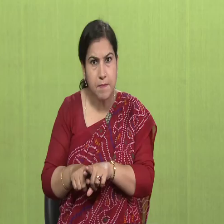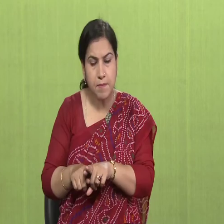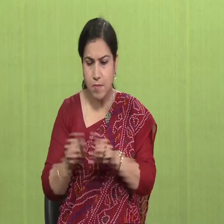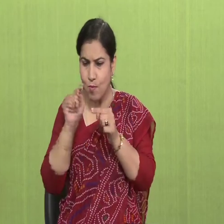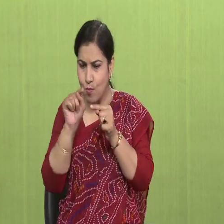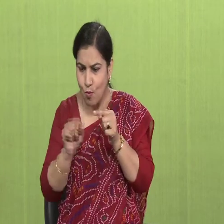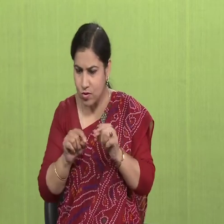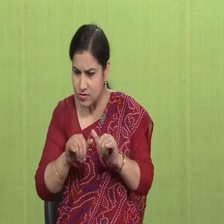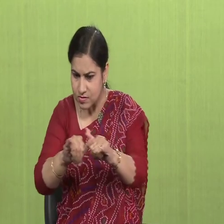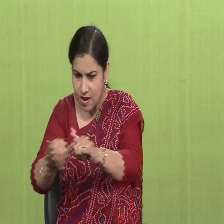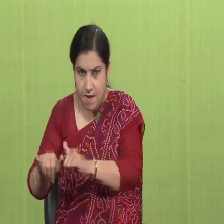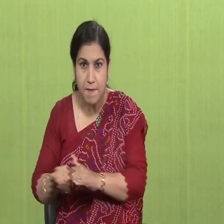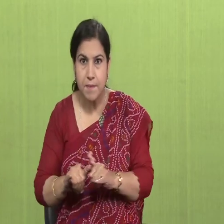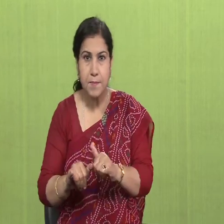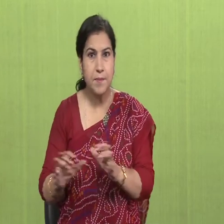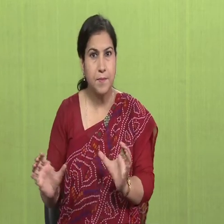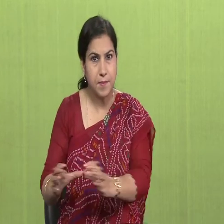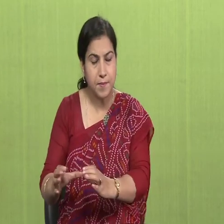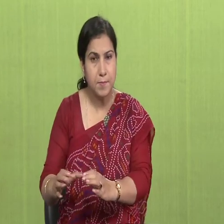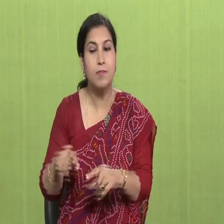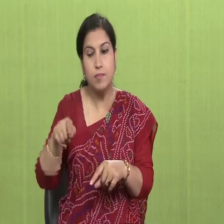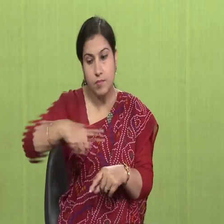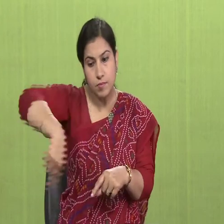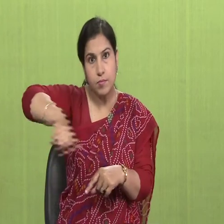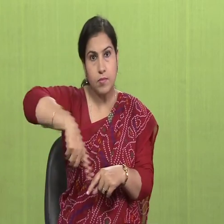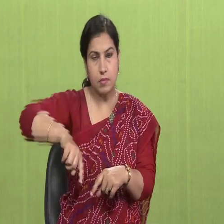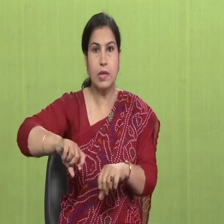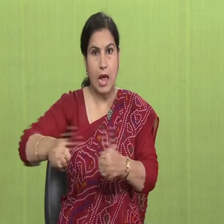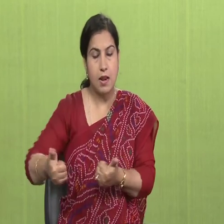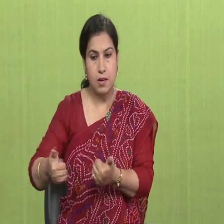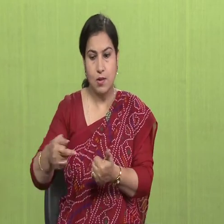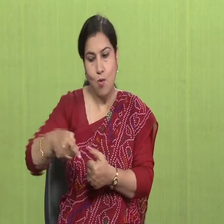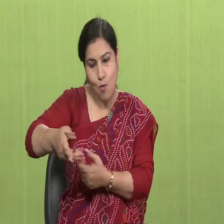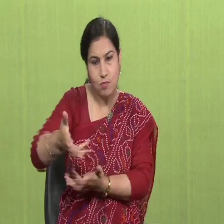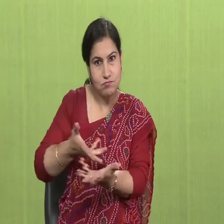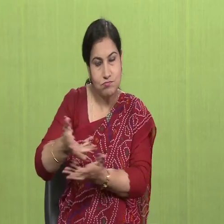qualities and capable of interbreeding.